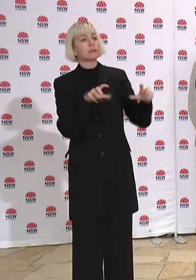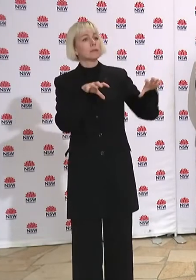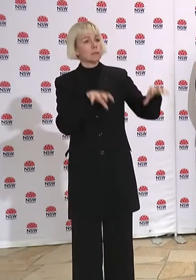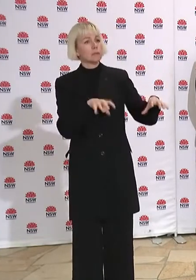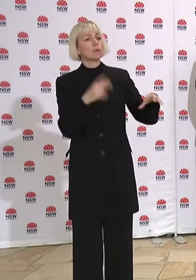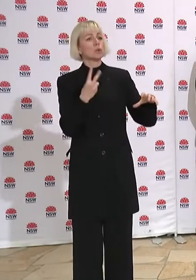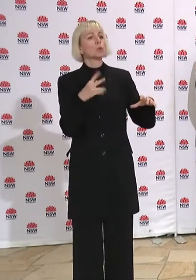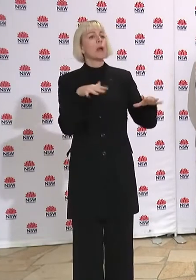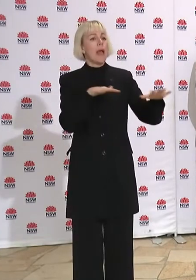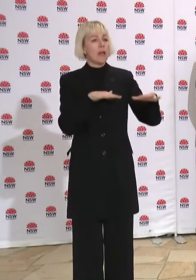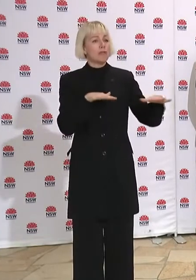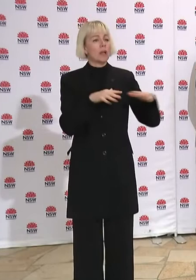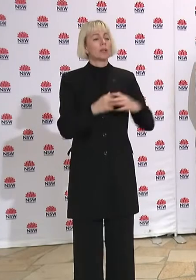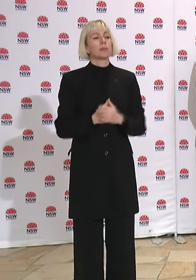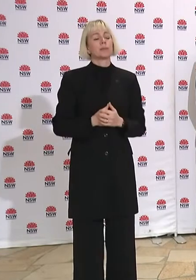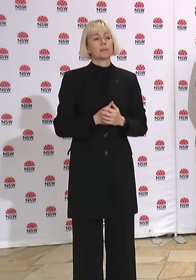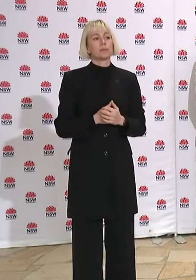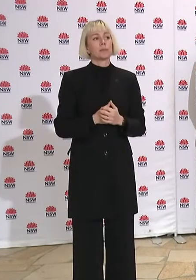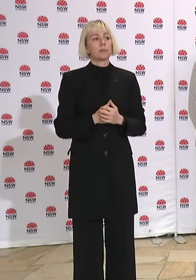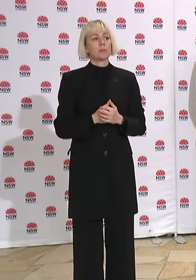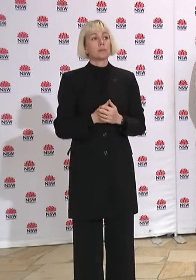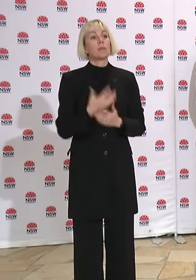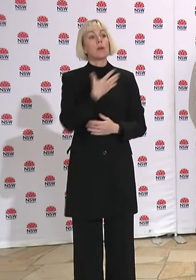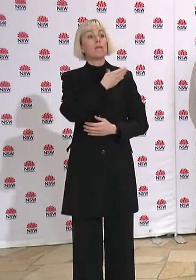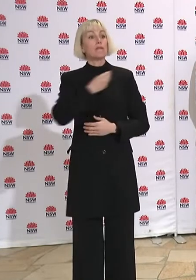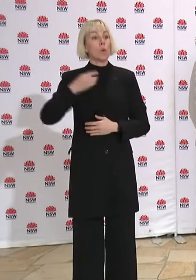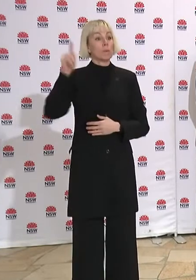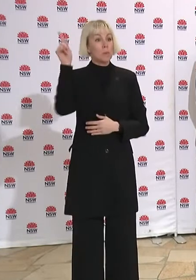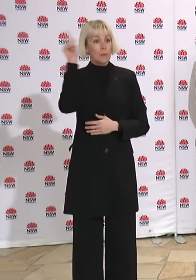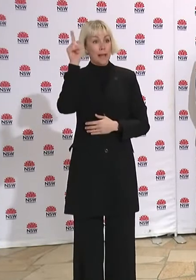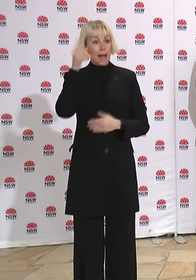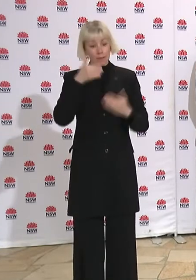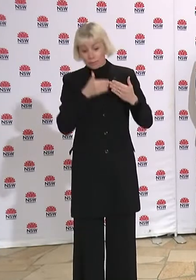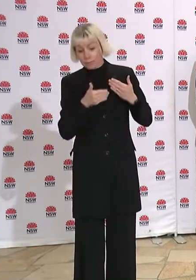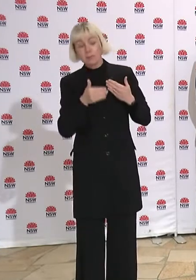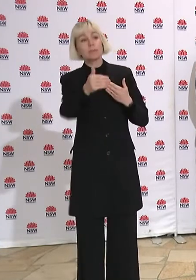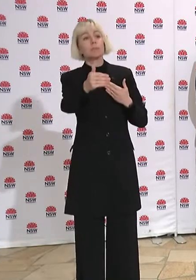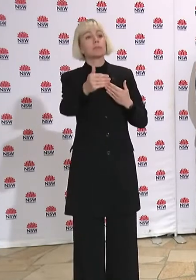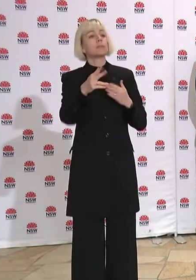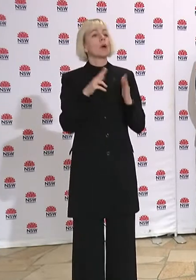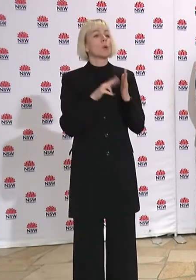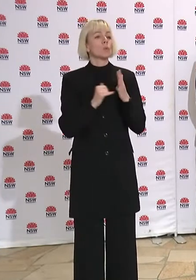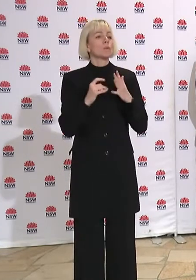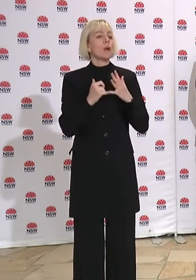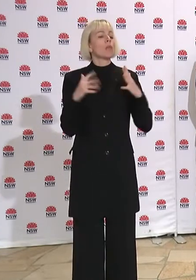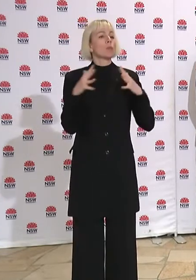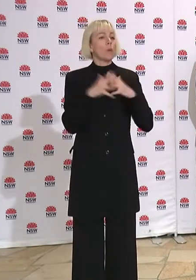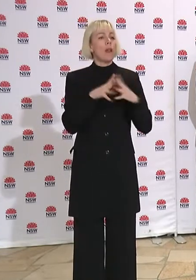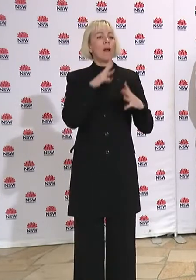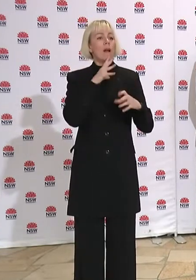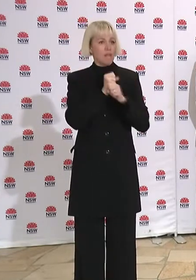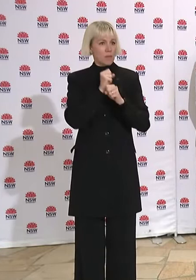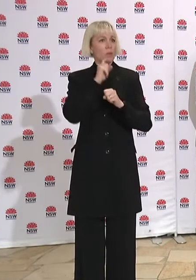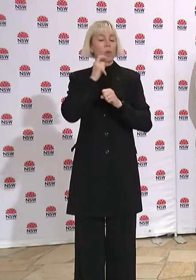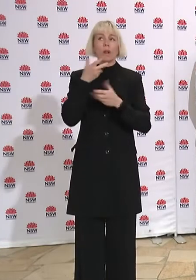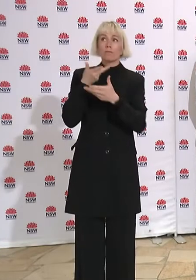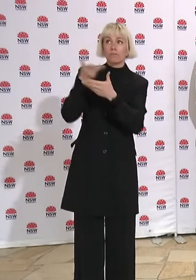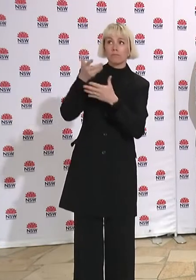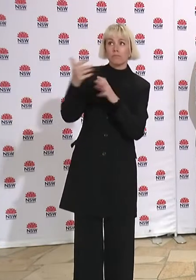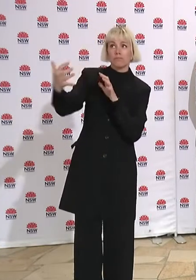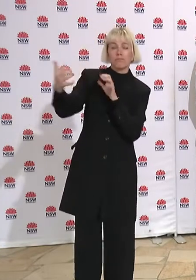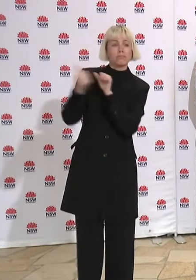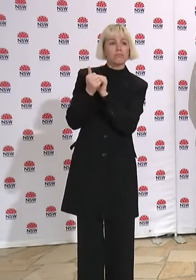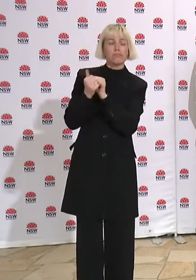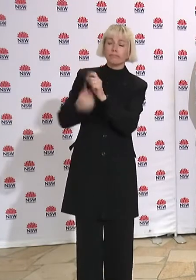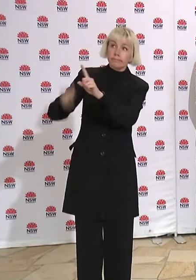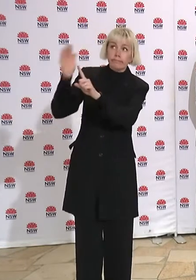I also want to stress that from today, the New South Wales government will be calling on the federal government to